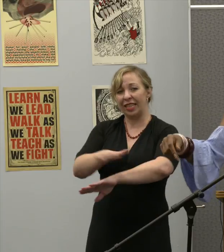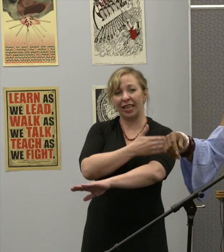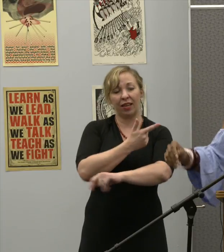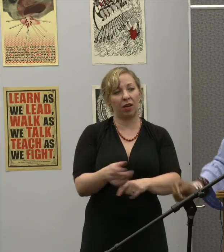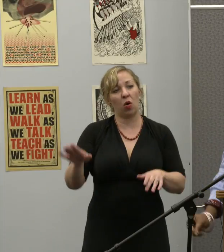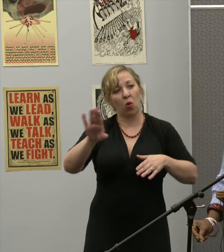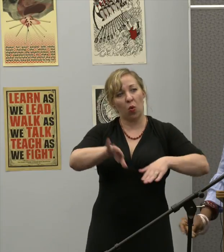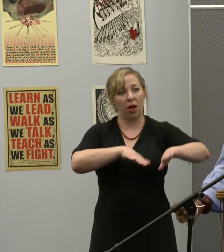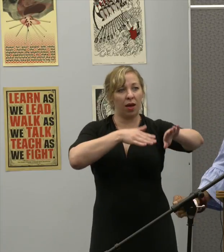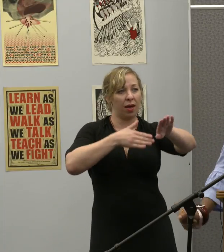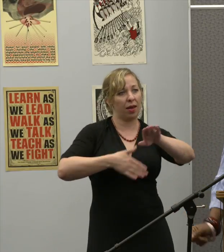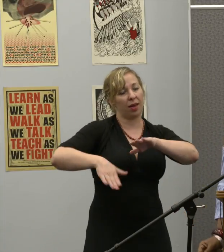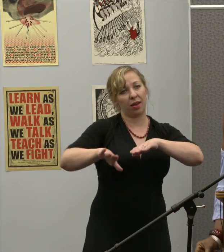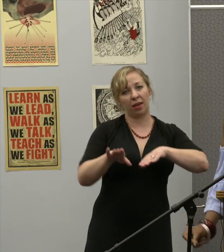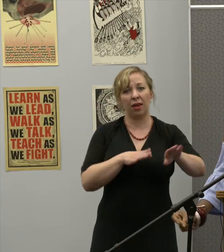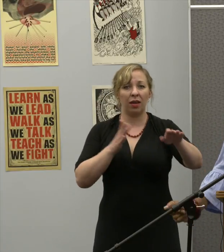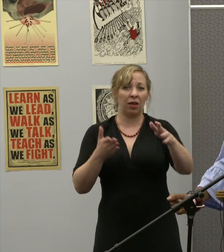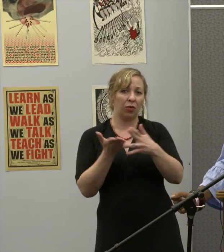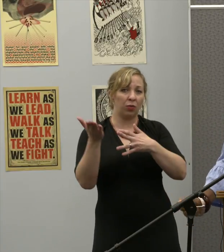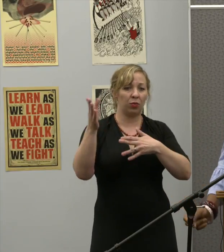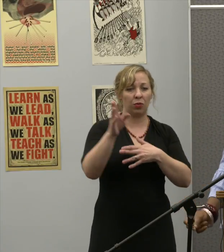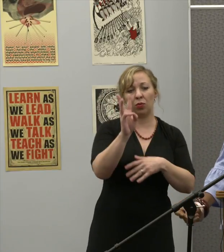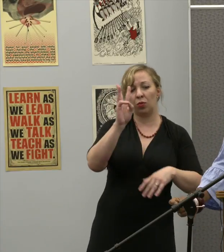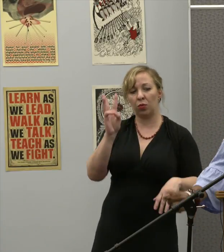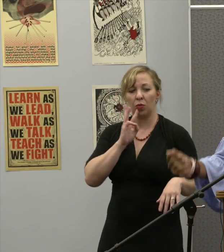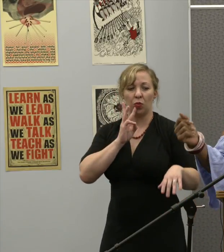wade in the water. Oh,